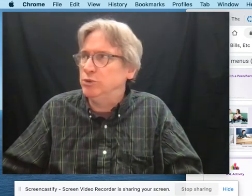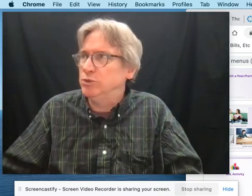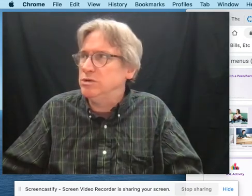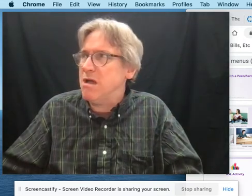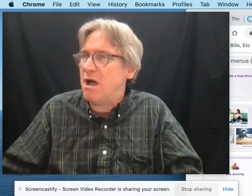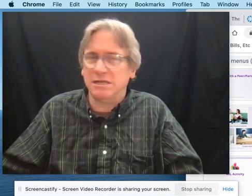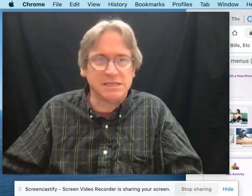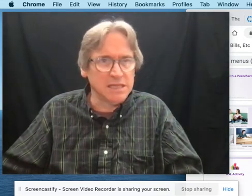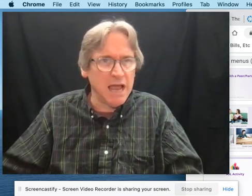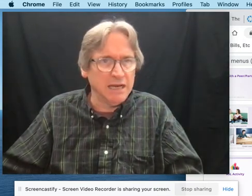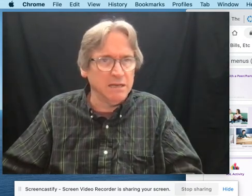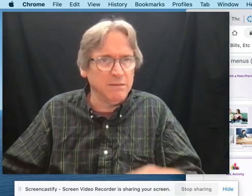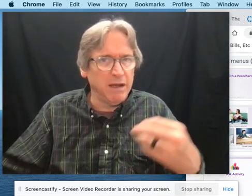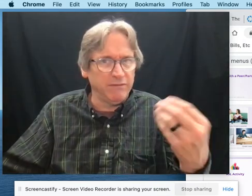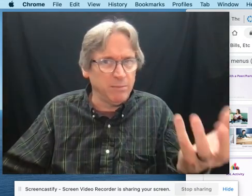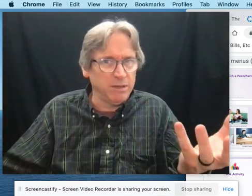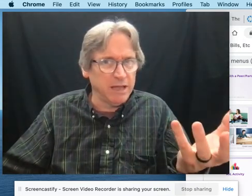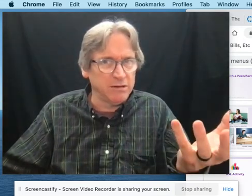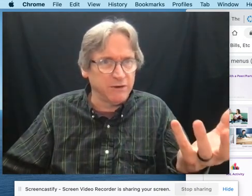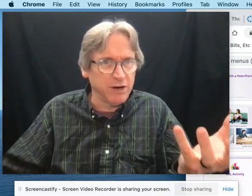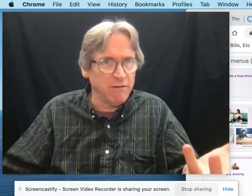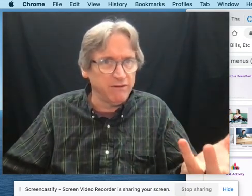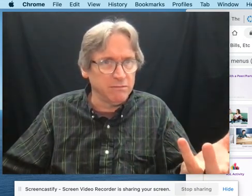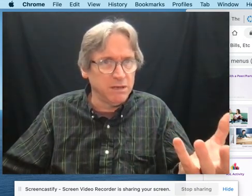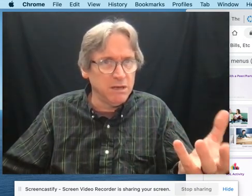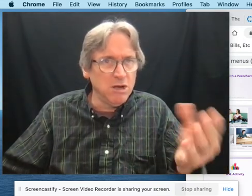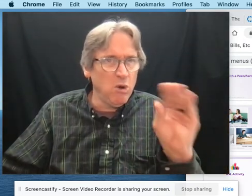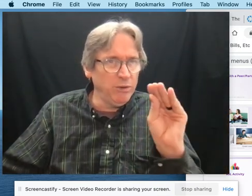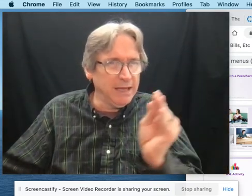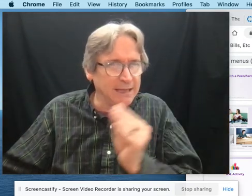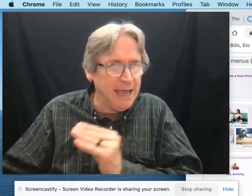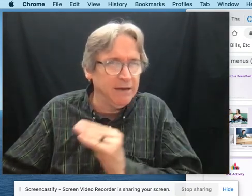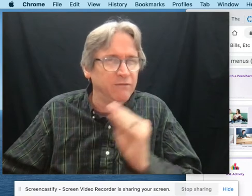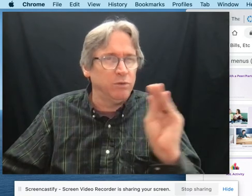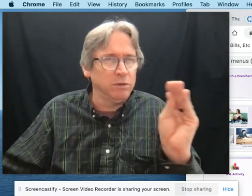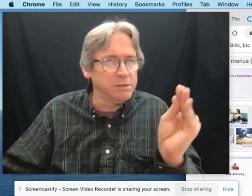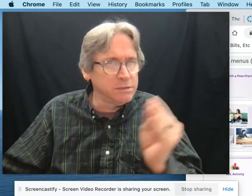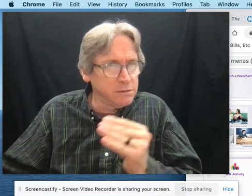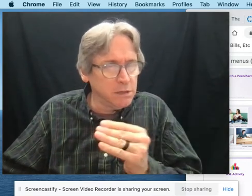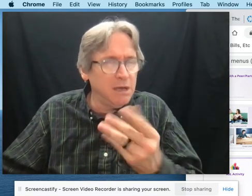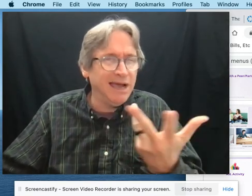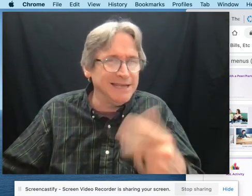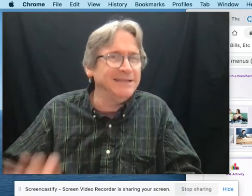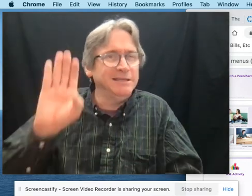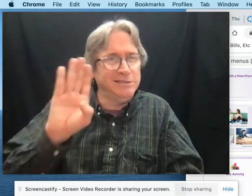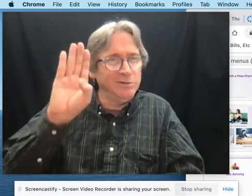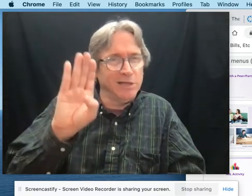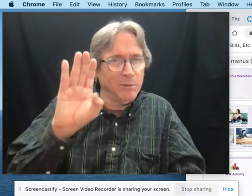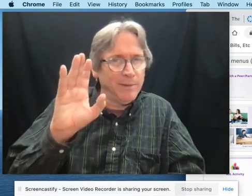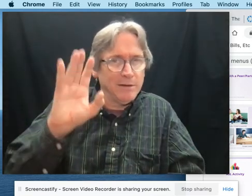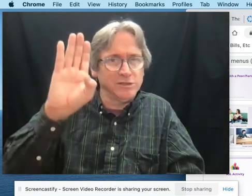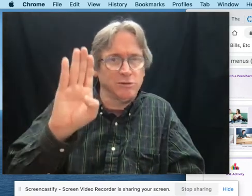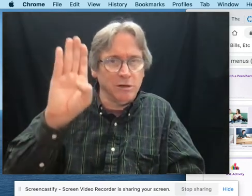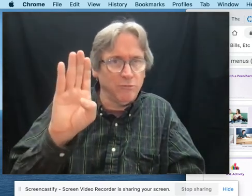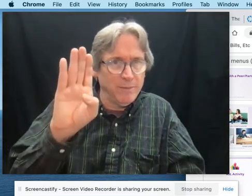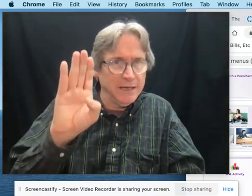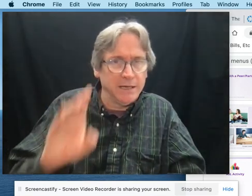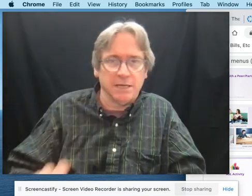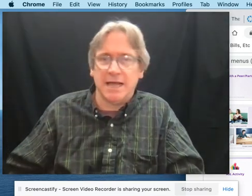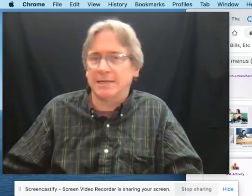I tend to not slide my doubled letters very often, only at the end of words. I tend to do a double bounce